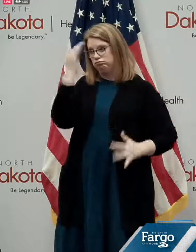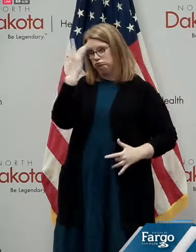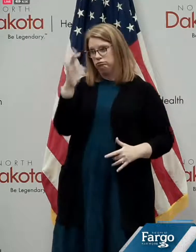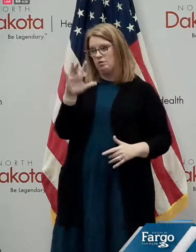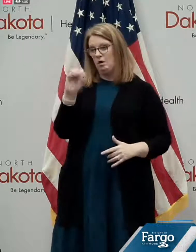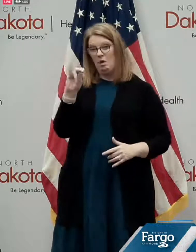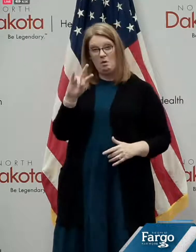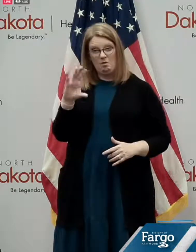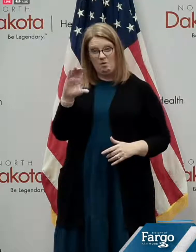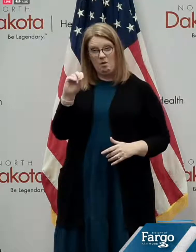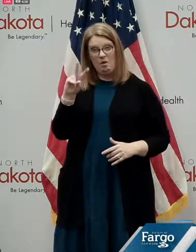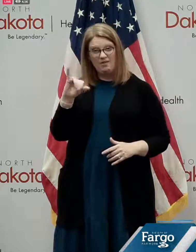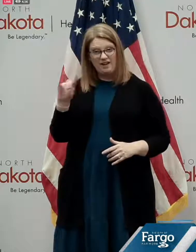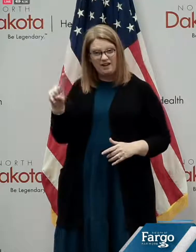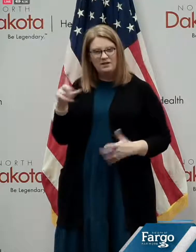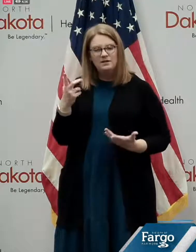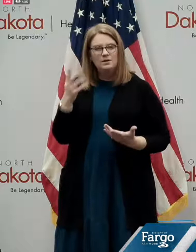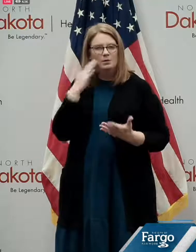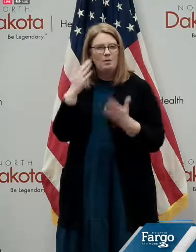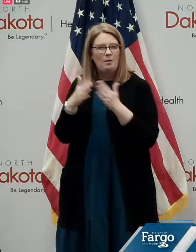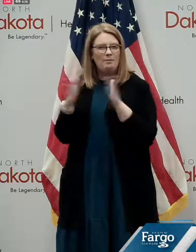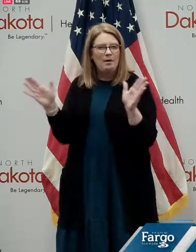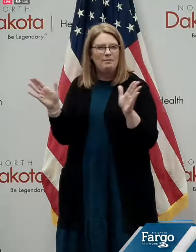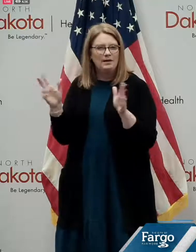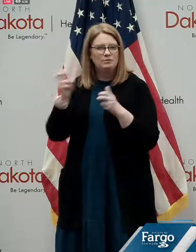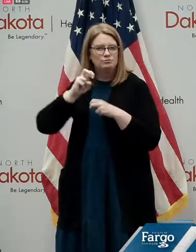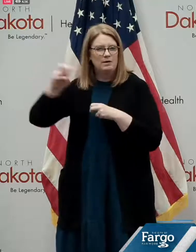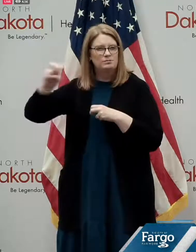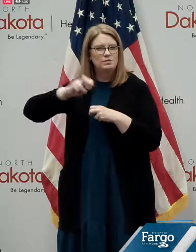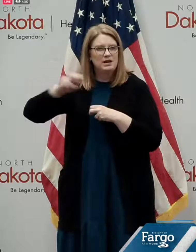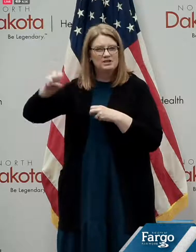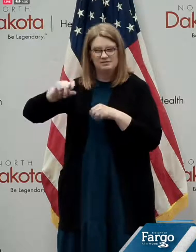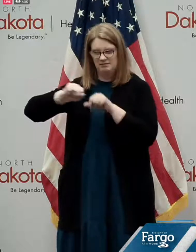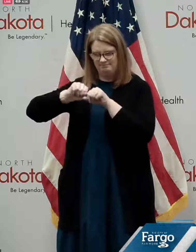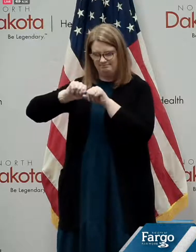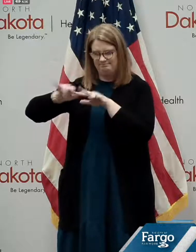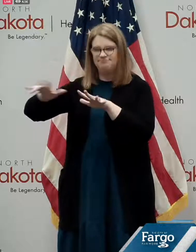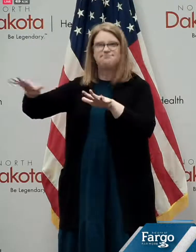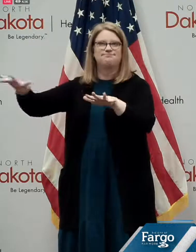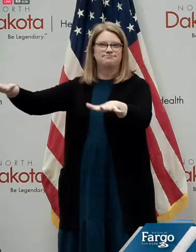So we know that public transportation was one place where this was spreading in metro areas.